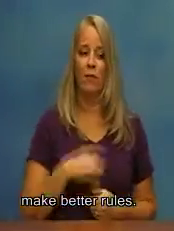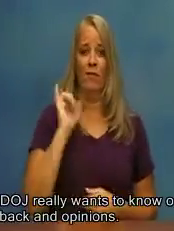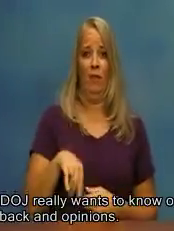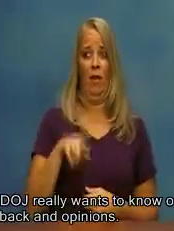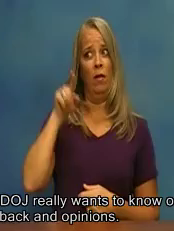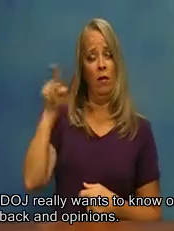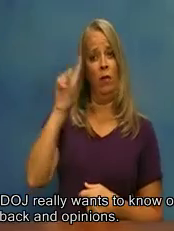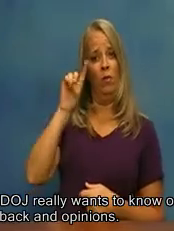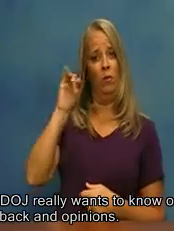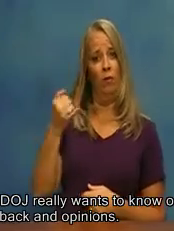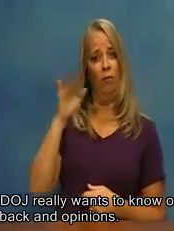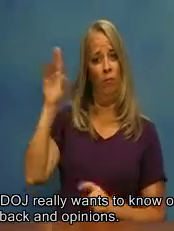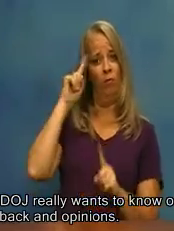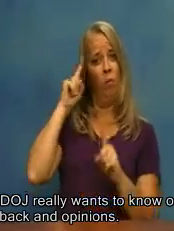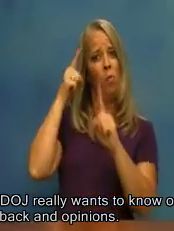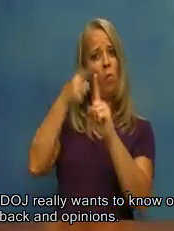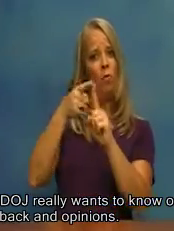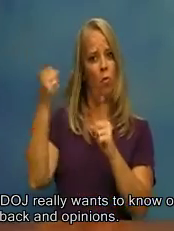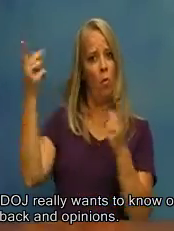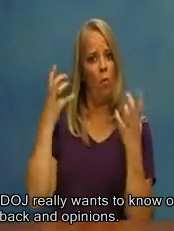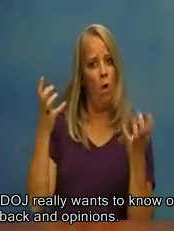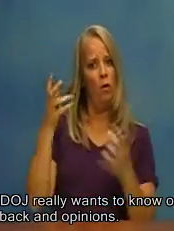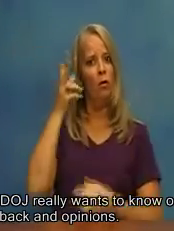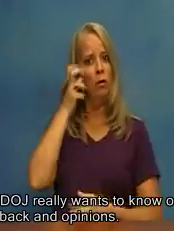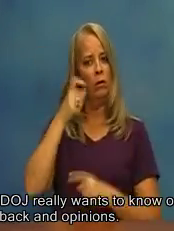The DOJ really wants to know our feedback and opinions.